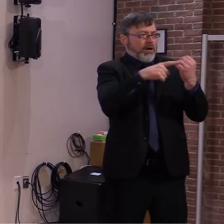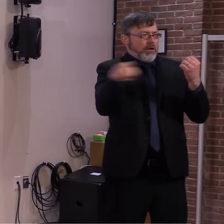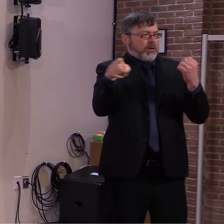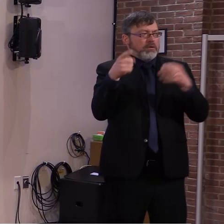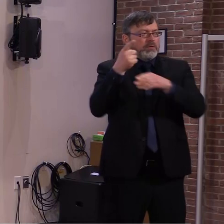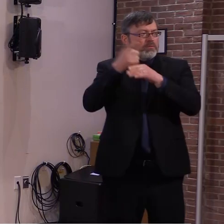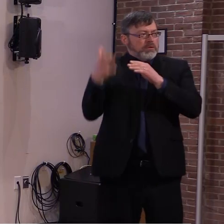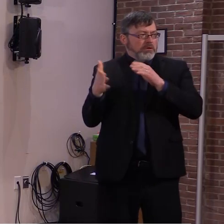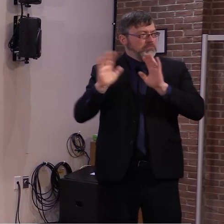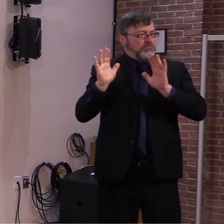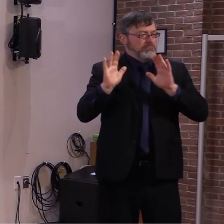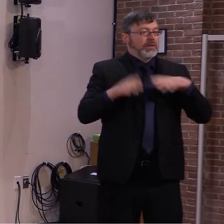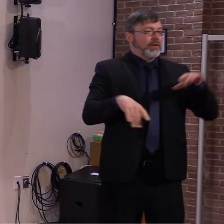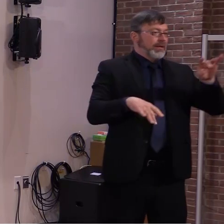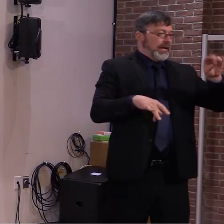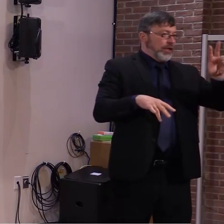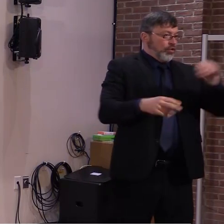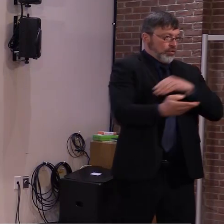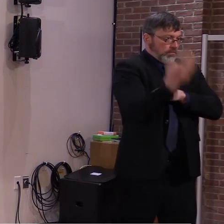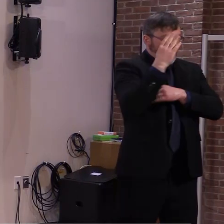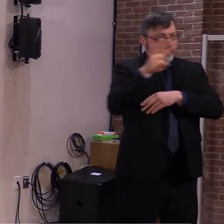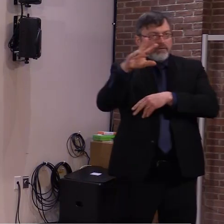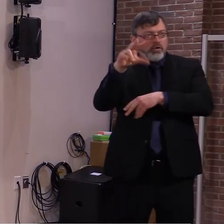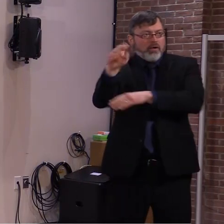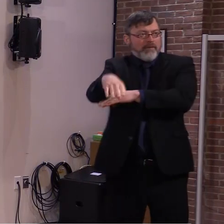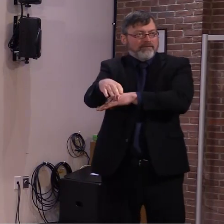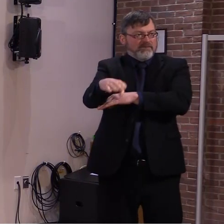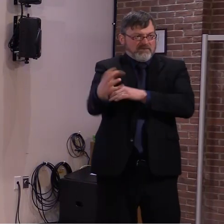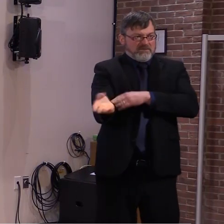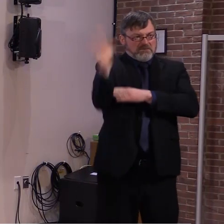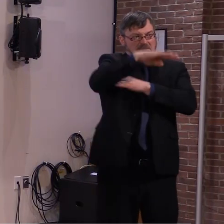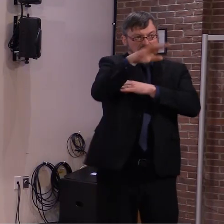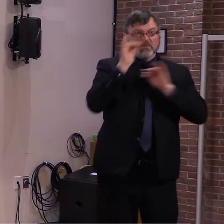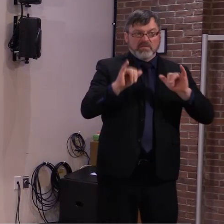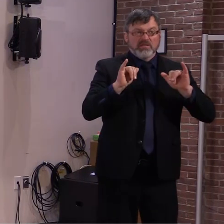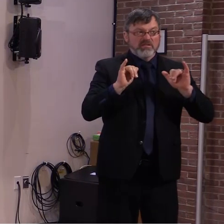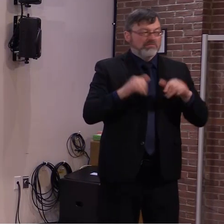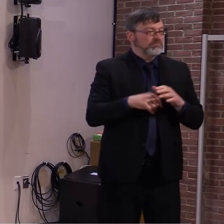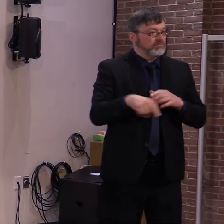Now, to all our community members in Essex